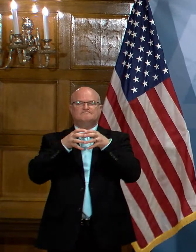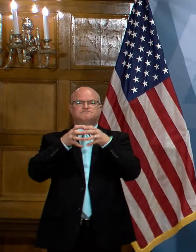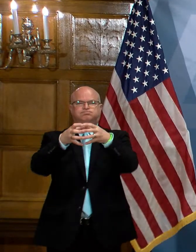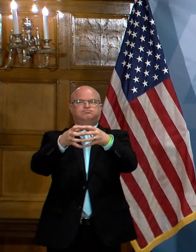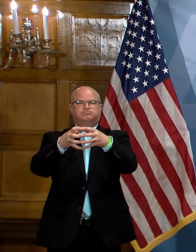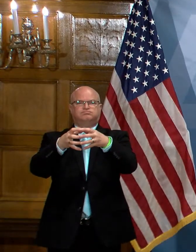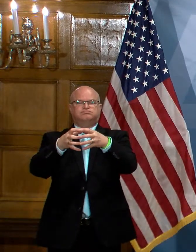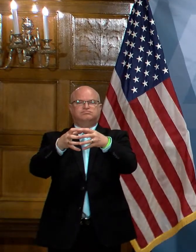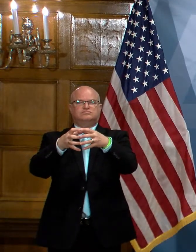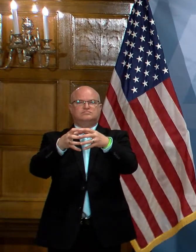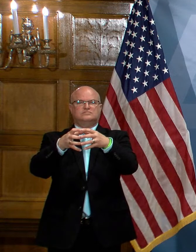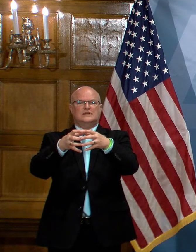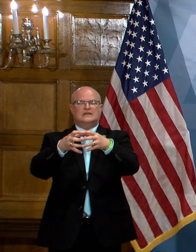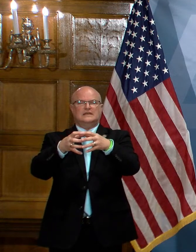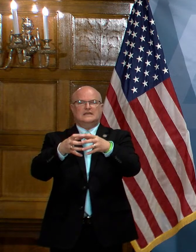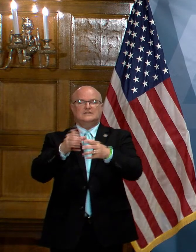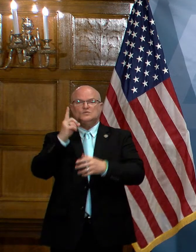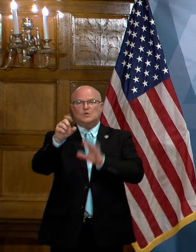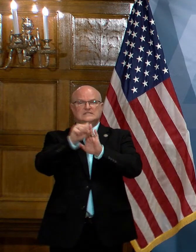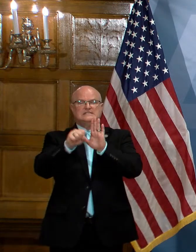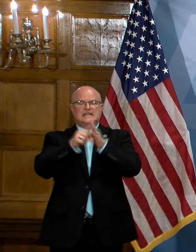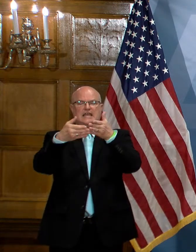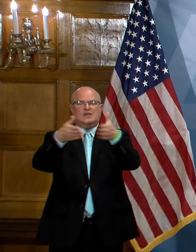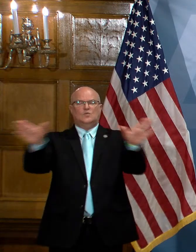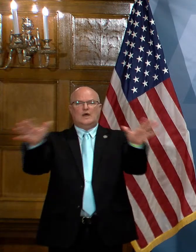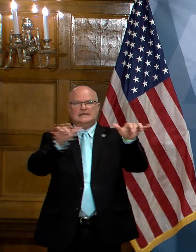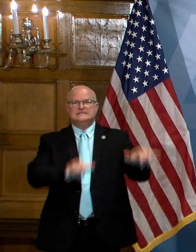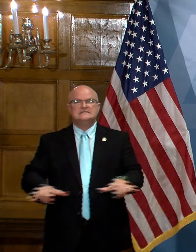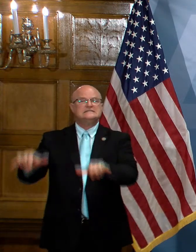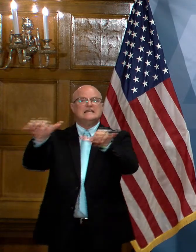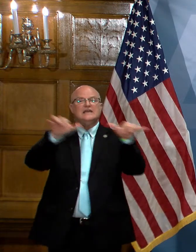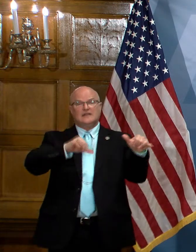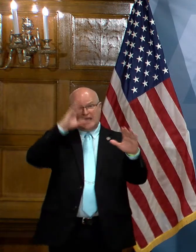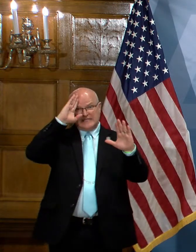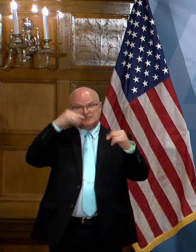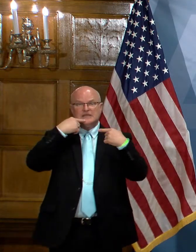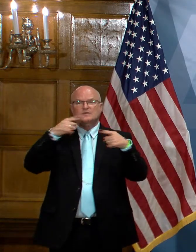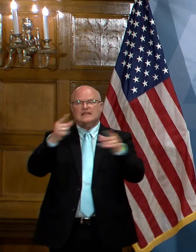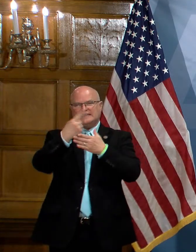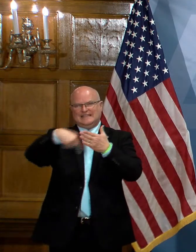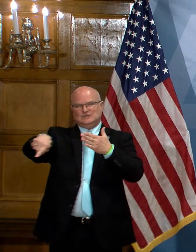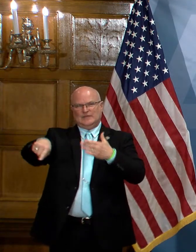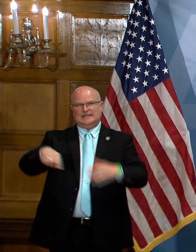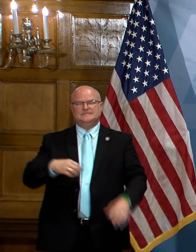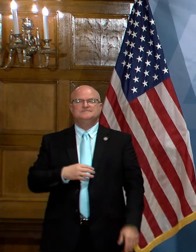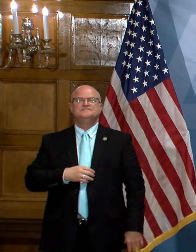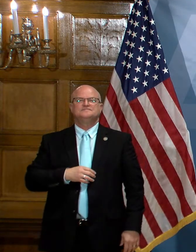so, you know, it's a one statewide standard is what I expect to announce next week.